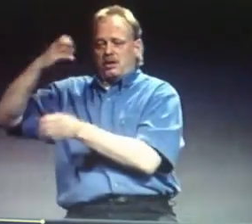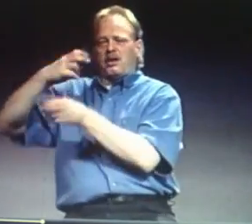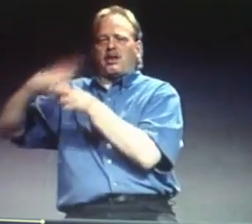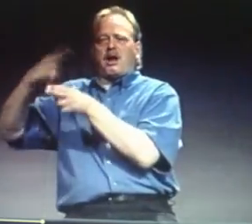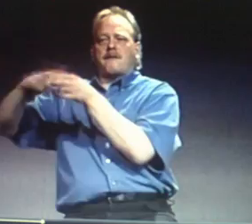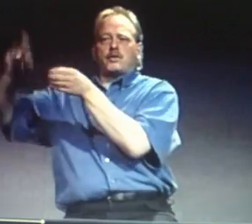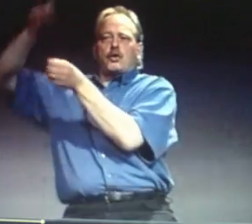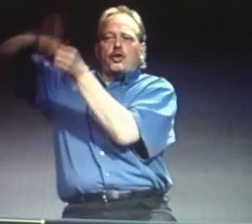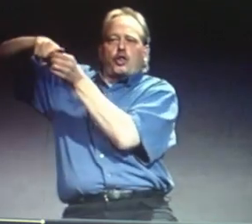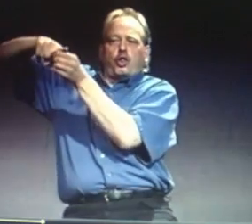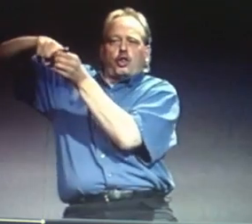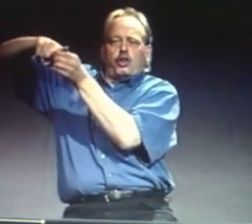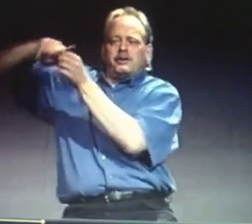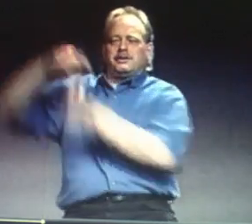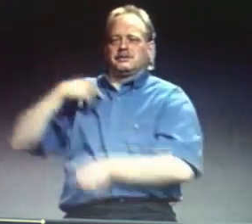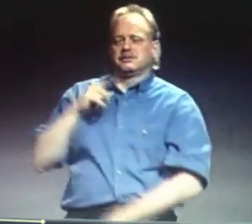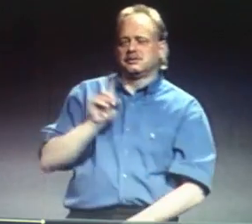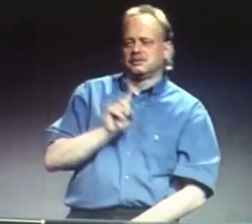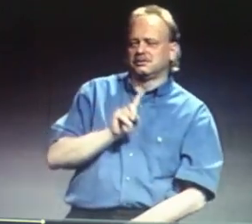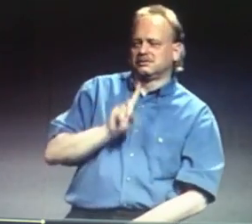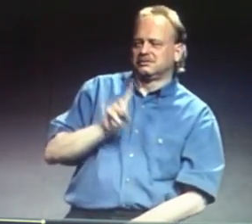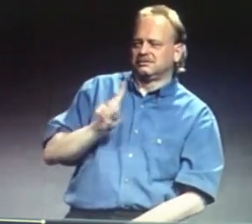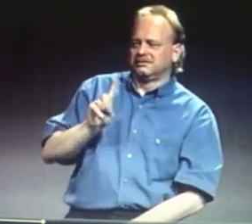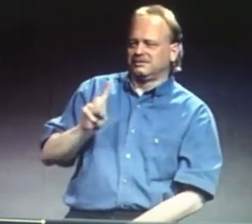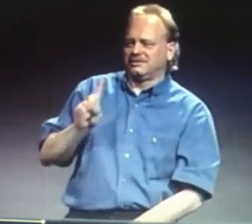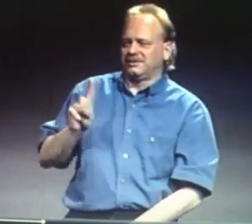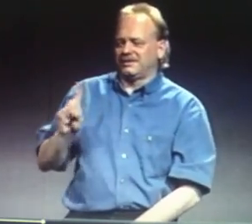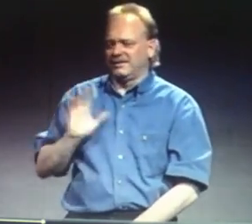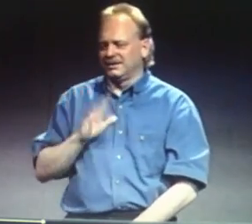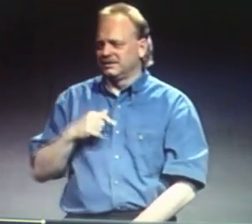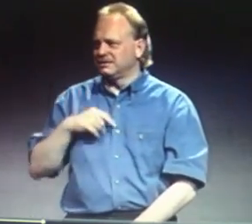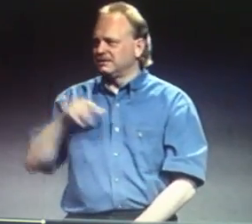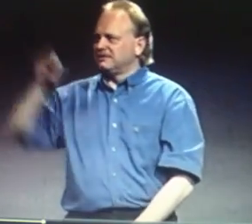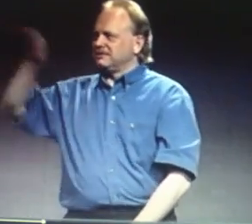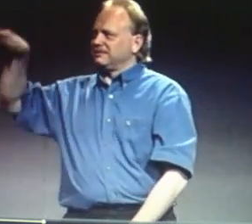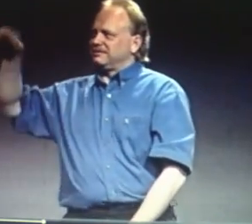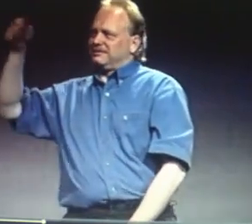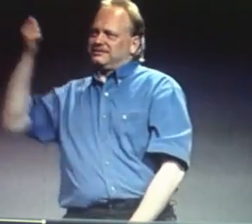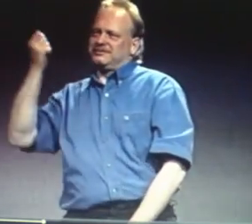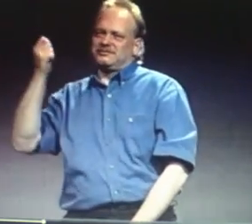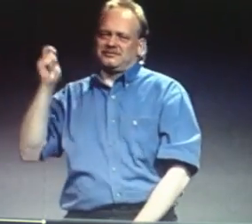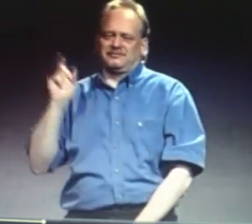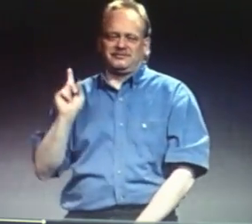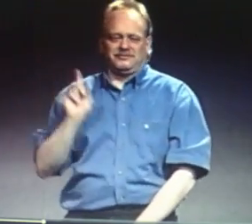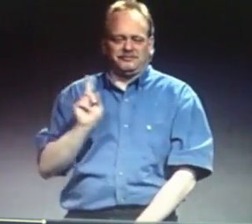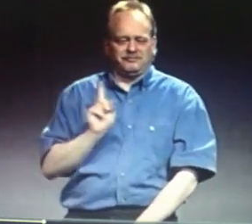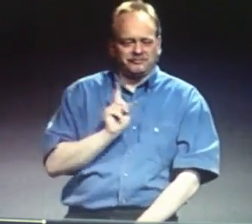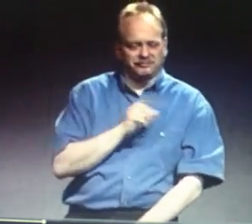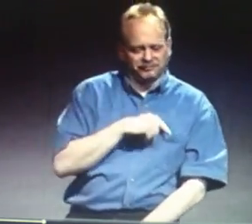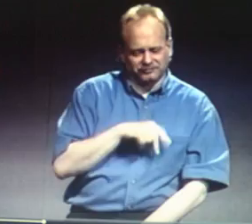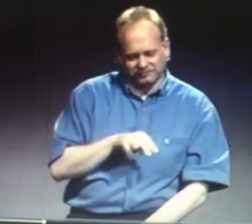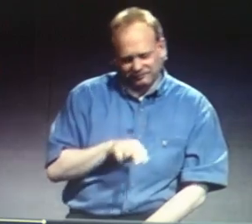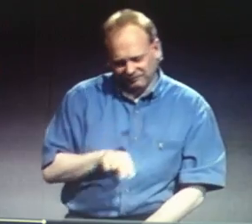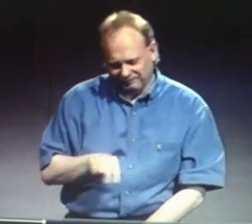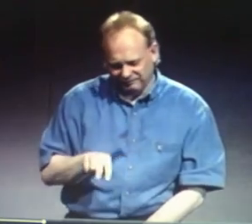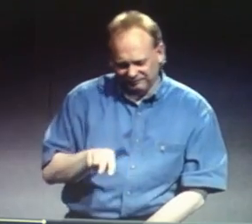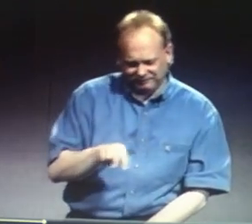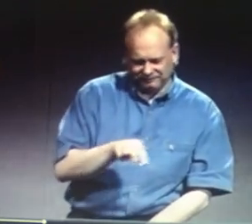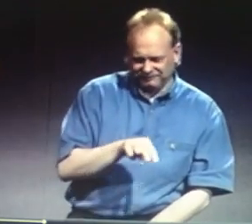I notice over on the fence post, there's a knife. So I walk over and I pick up the knife